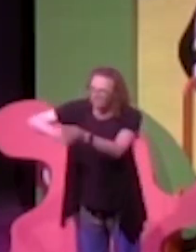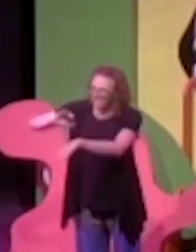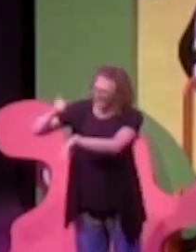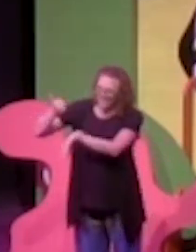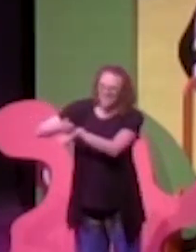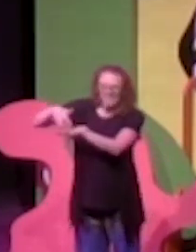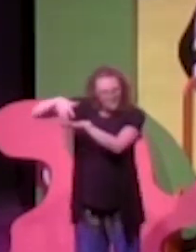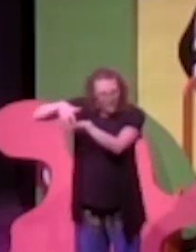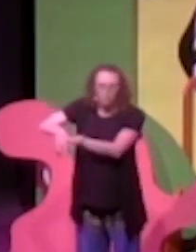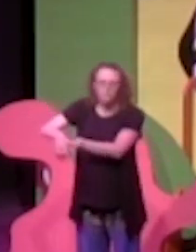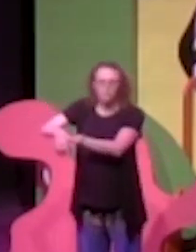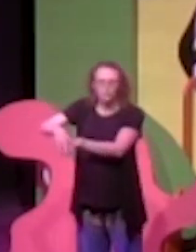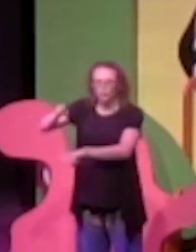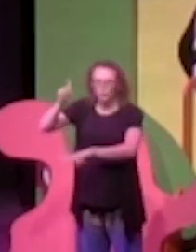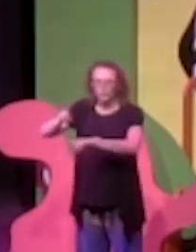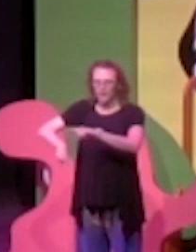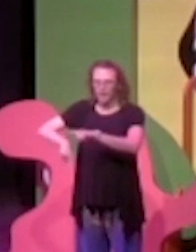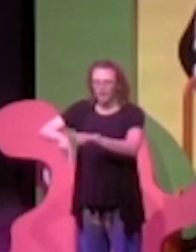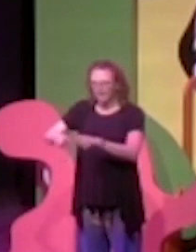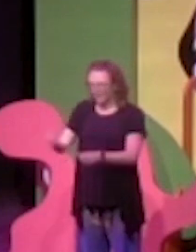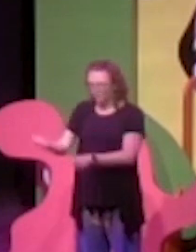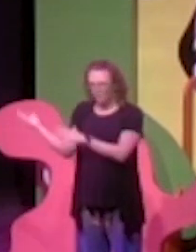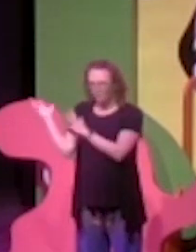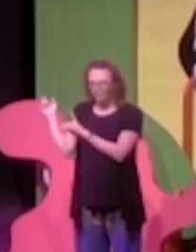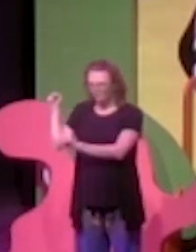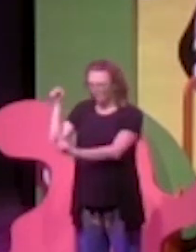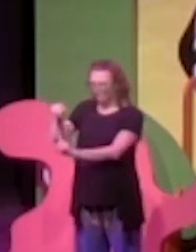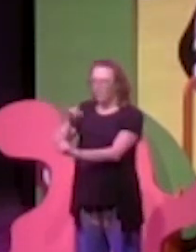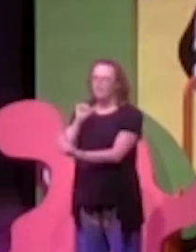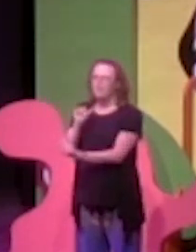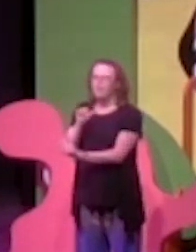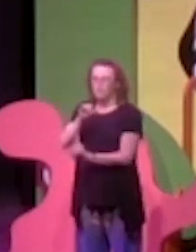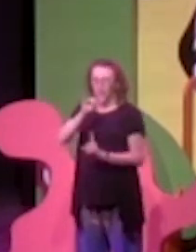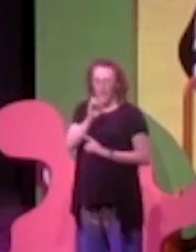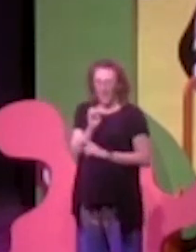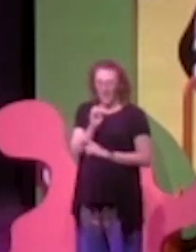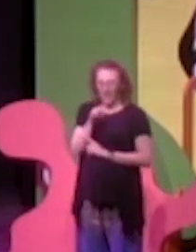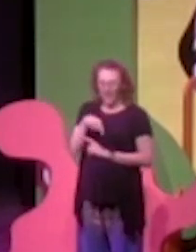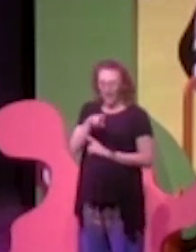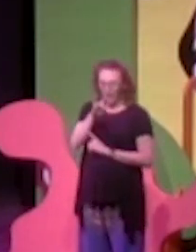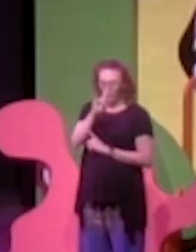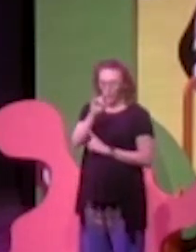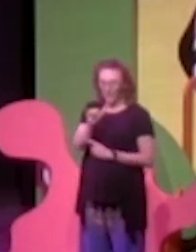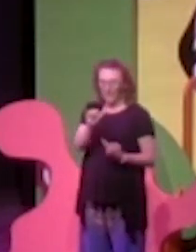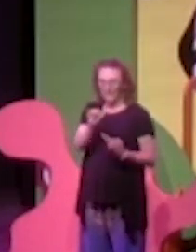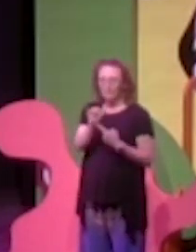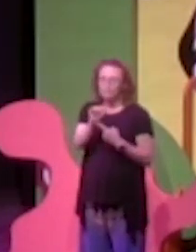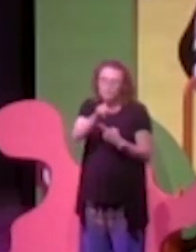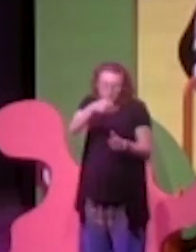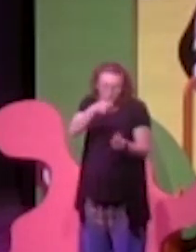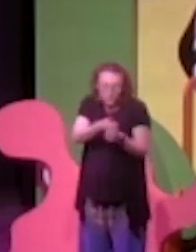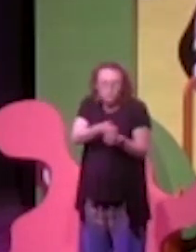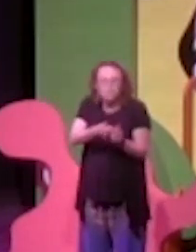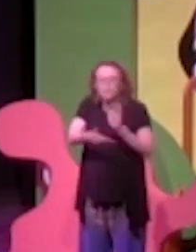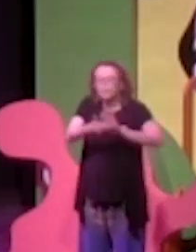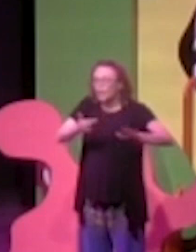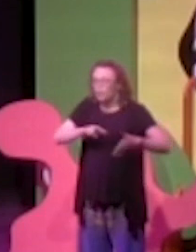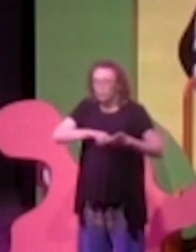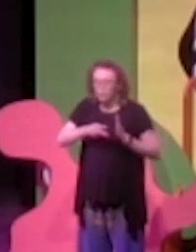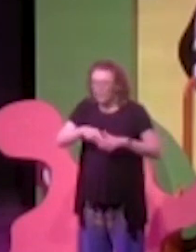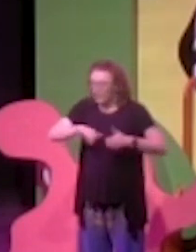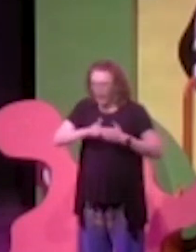equity, it is real, it is tangible, it is transferable, it is